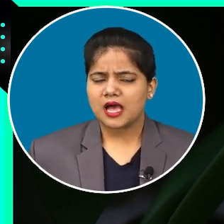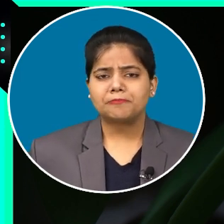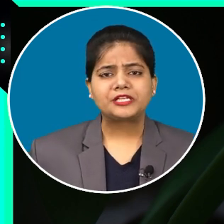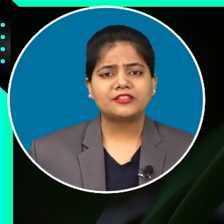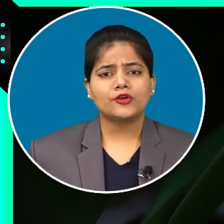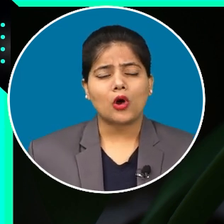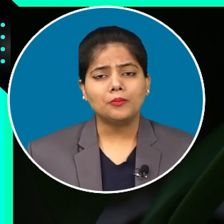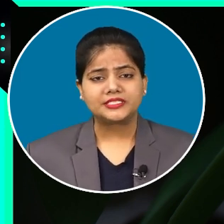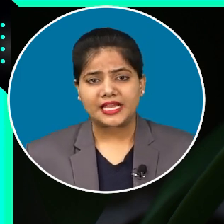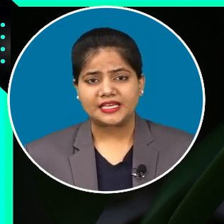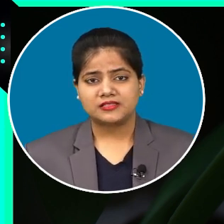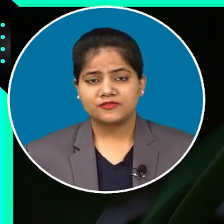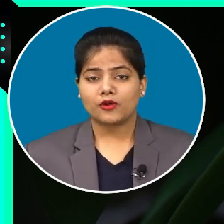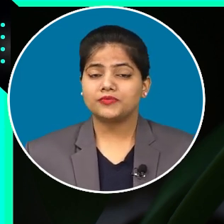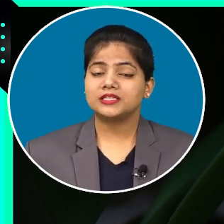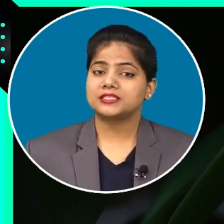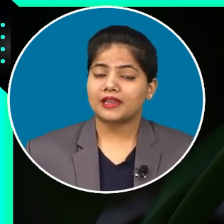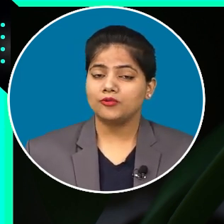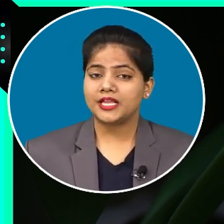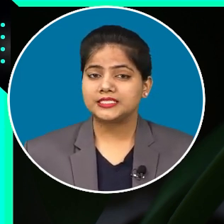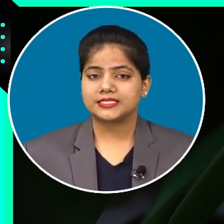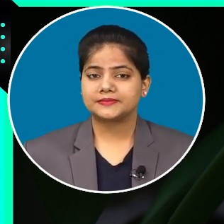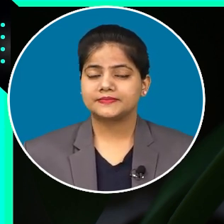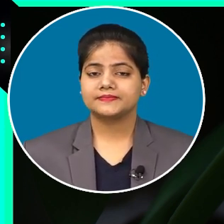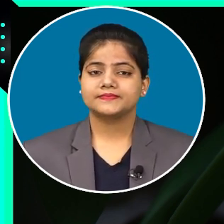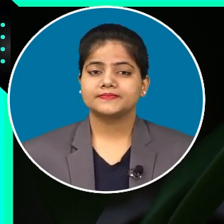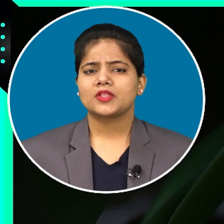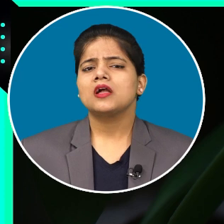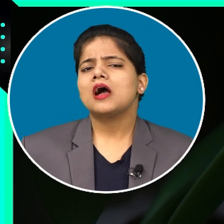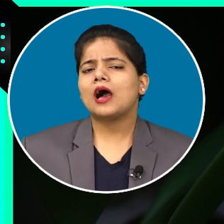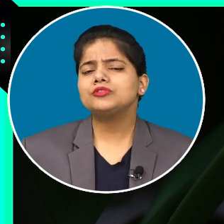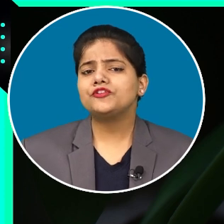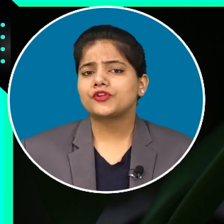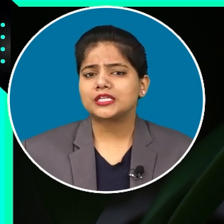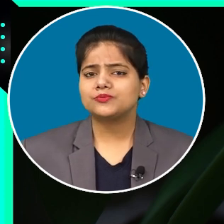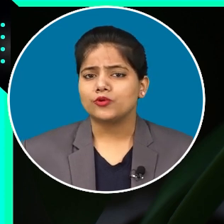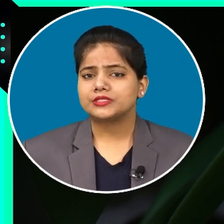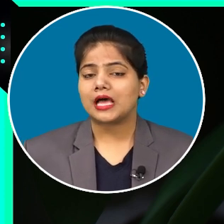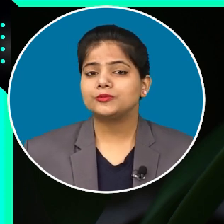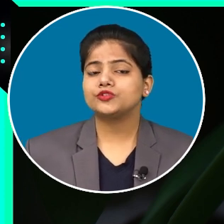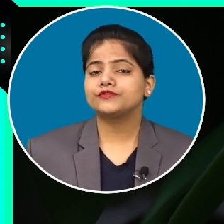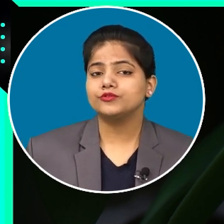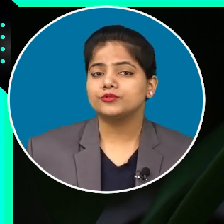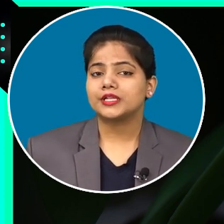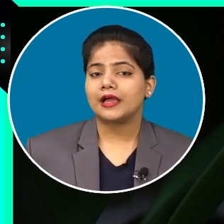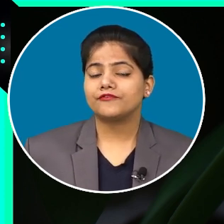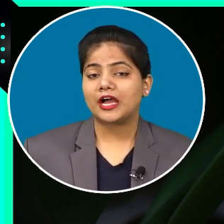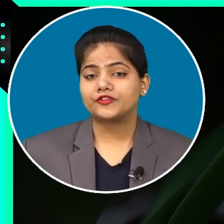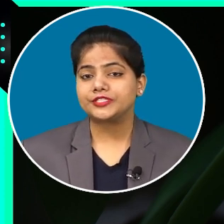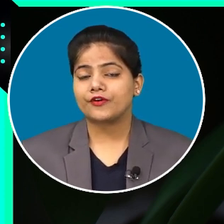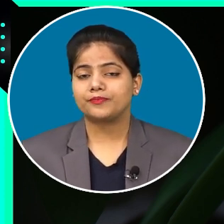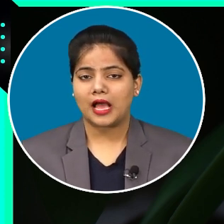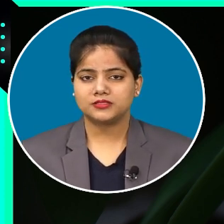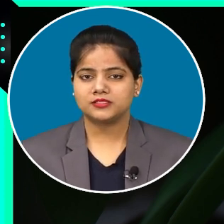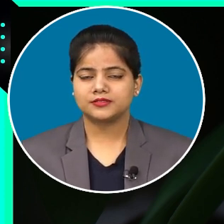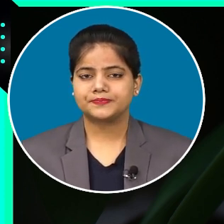plants obtain the raw materials from their surroundings, how they transport them to the food